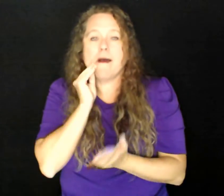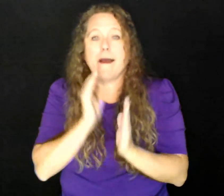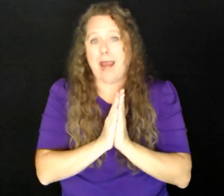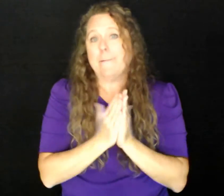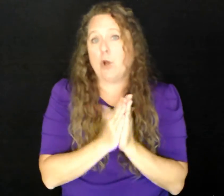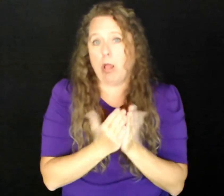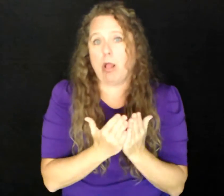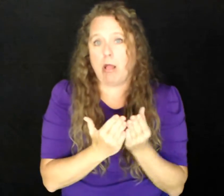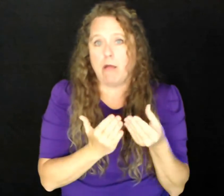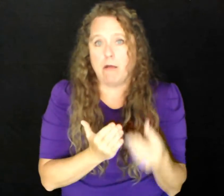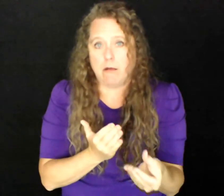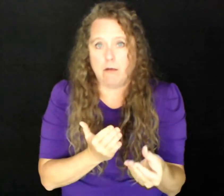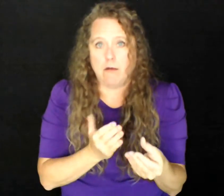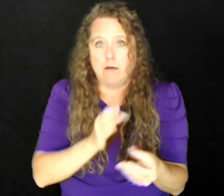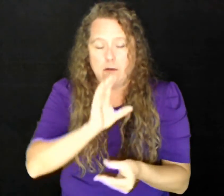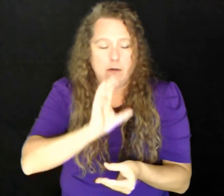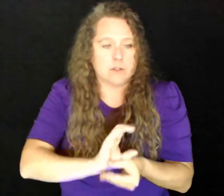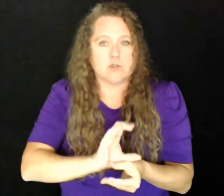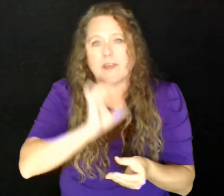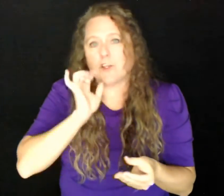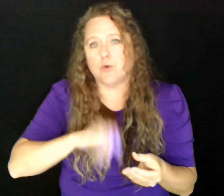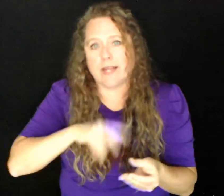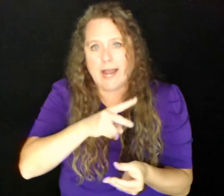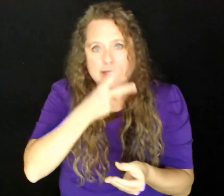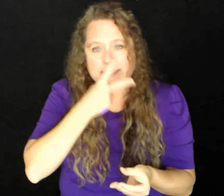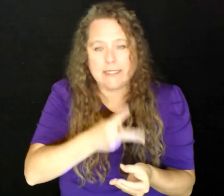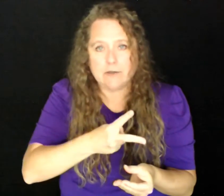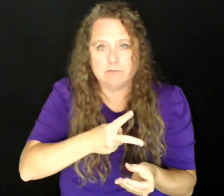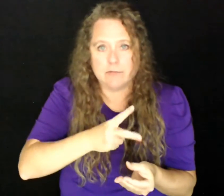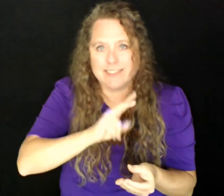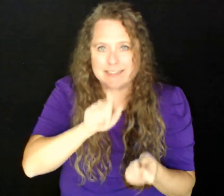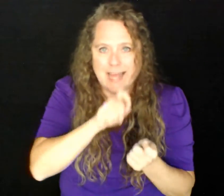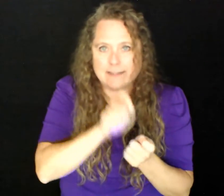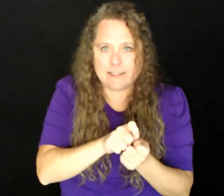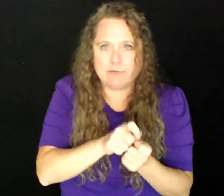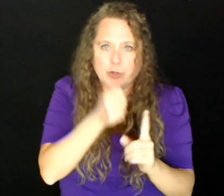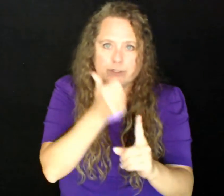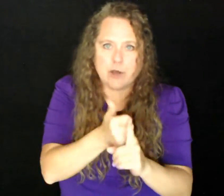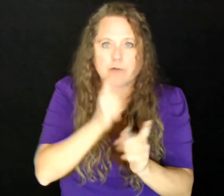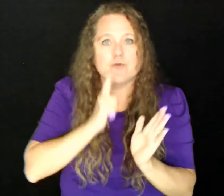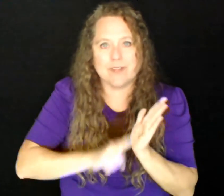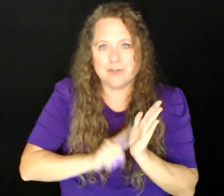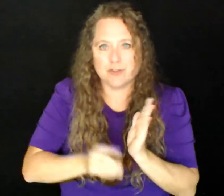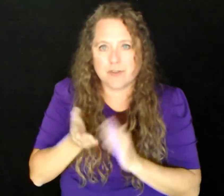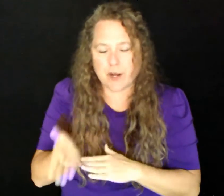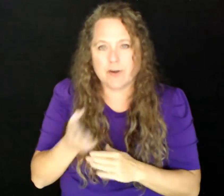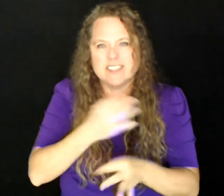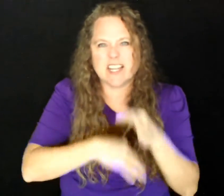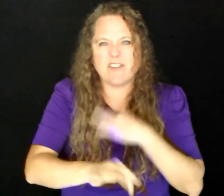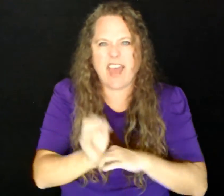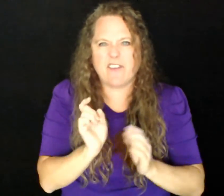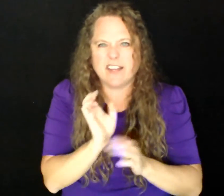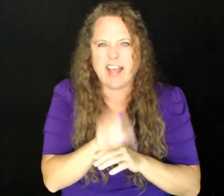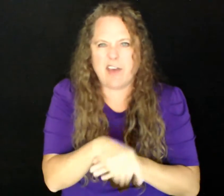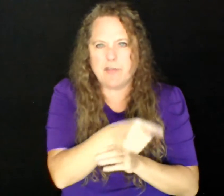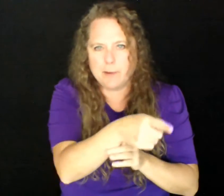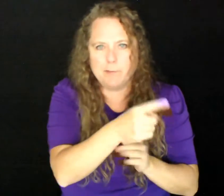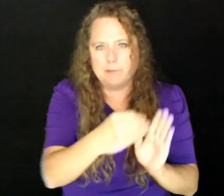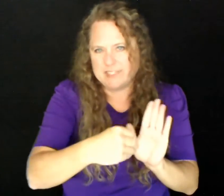a hymnal so that you can see exactly for yourself and research there instead of having to have them take